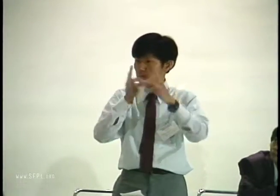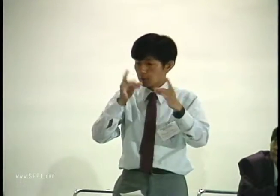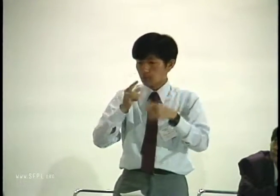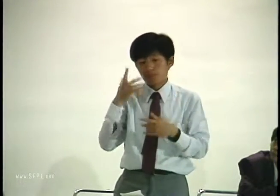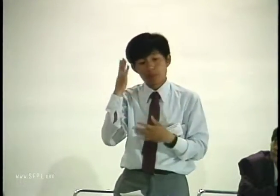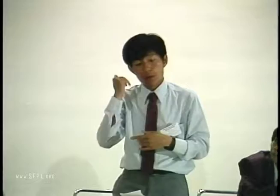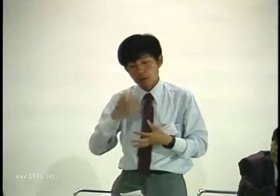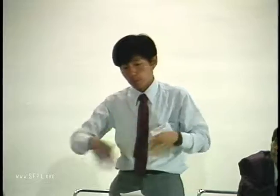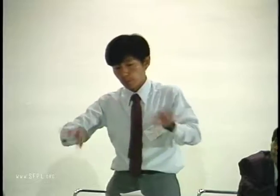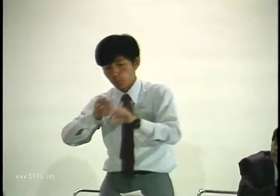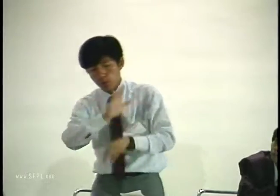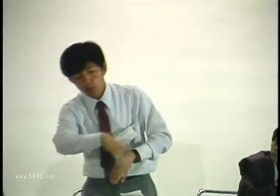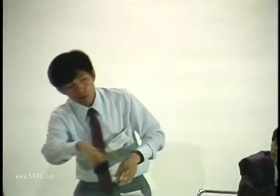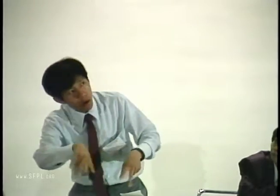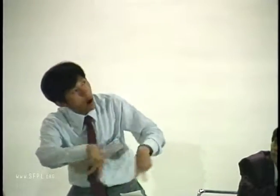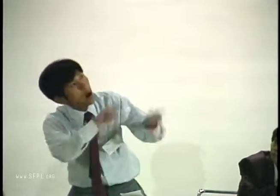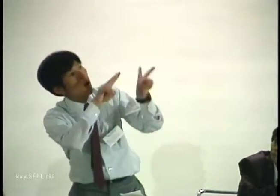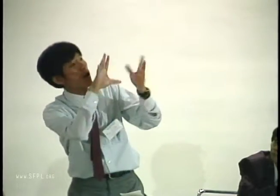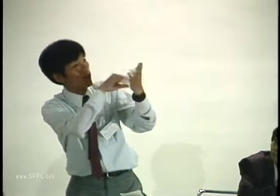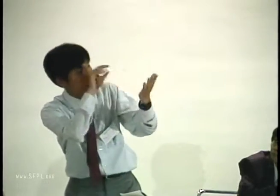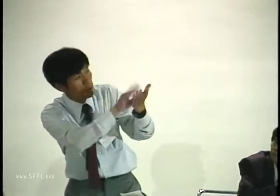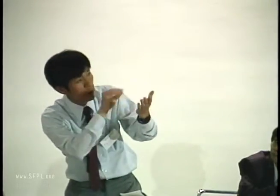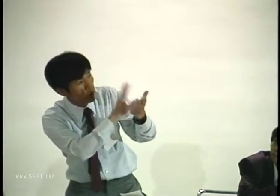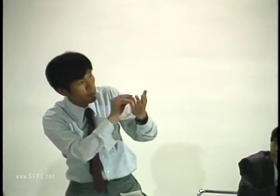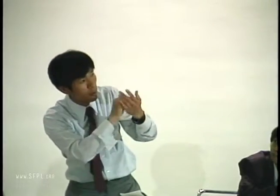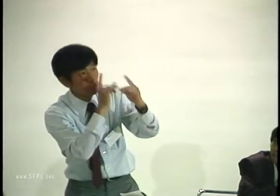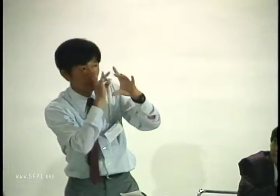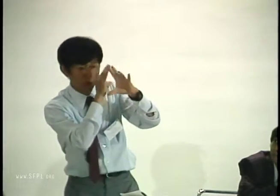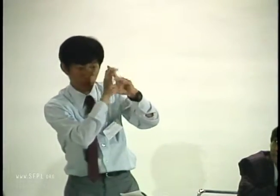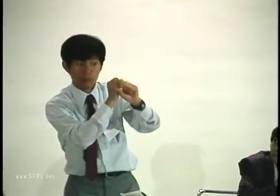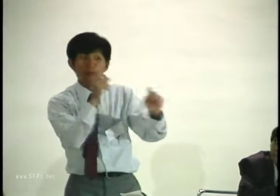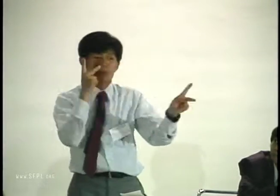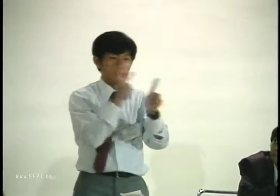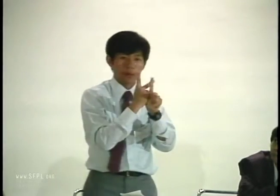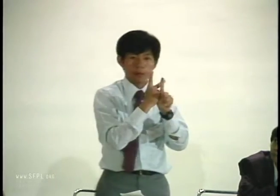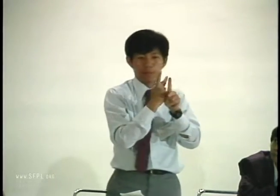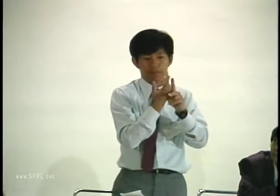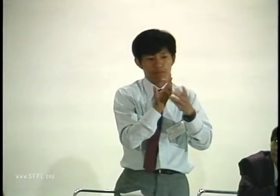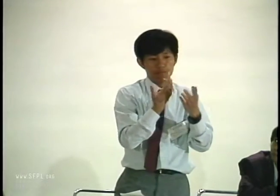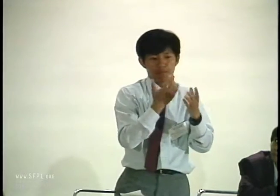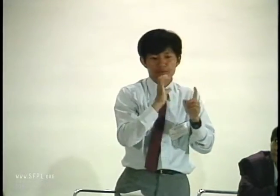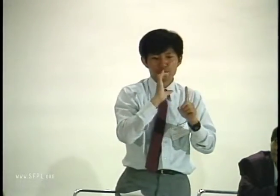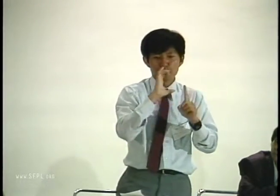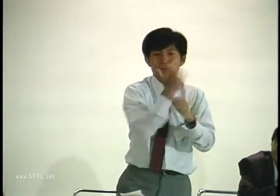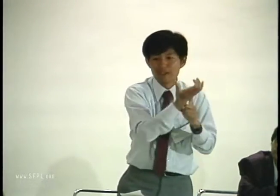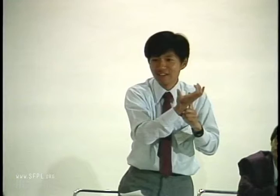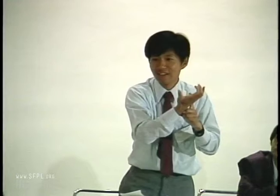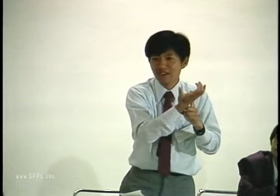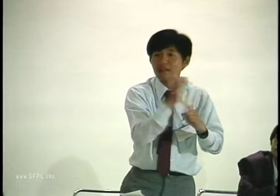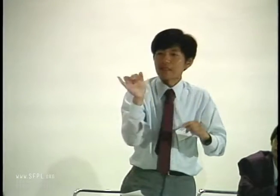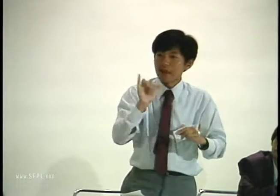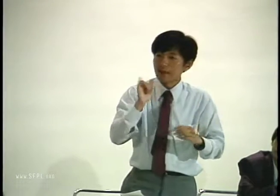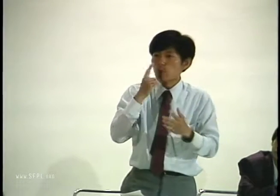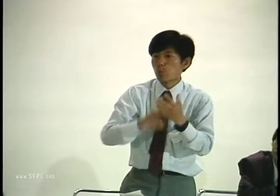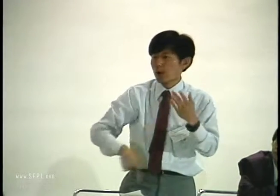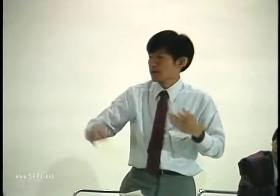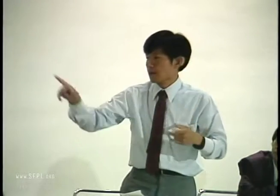really competent sign language storytellers, people that children can look up to and learn from. We need to maintain their